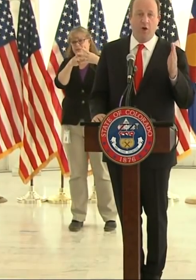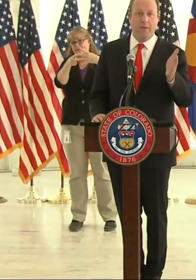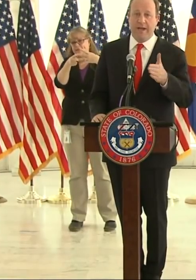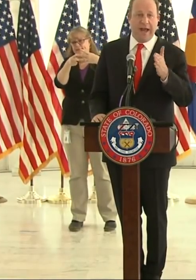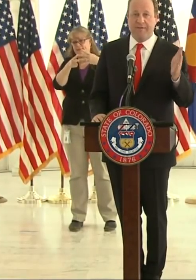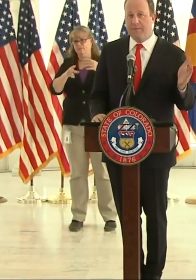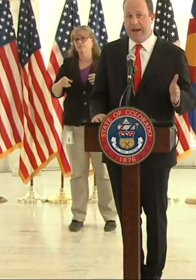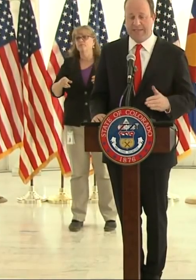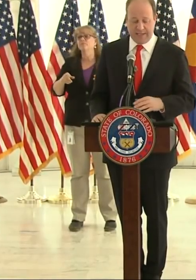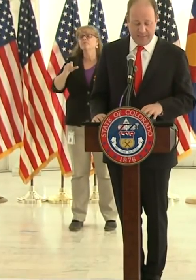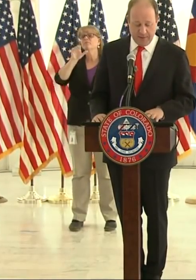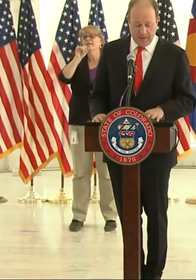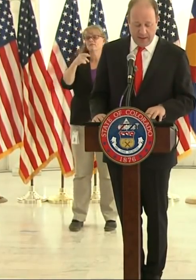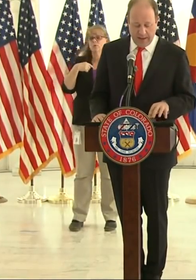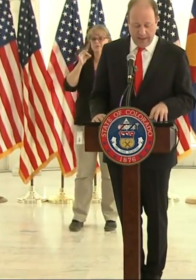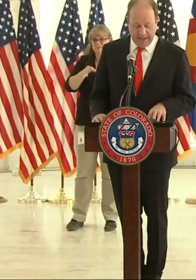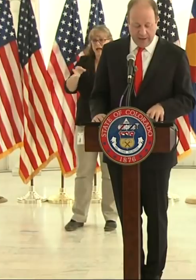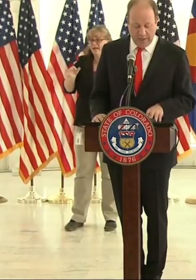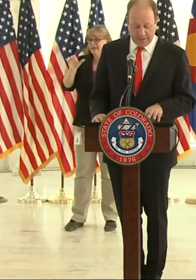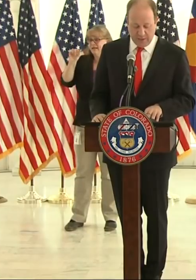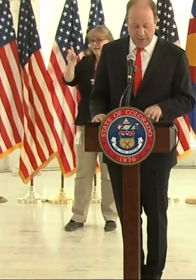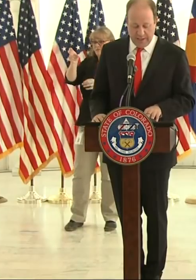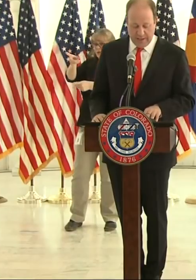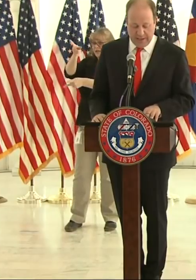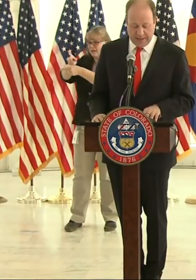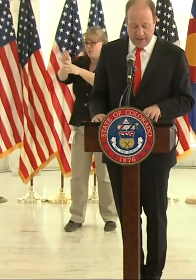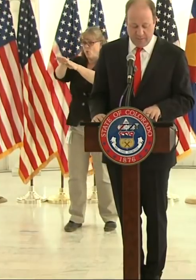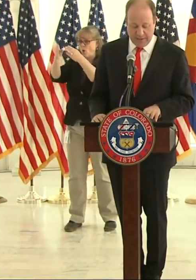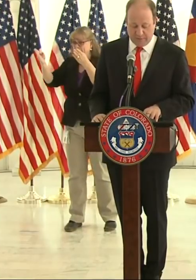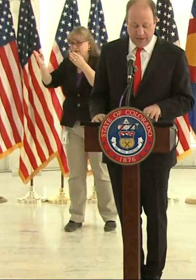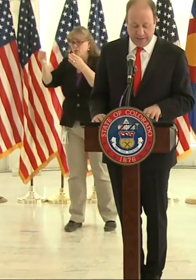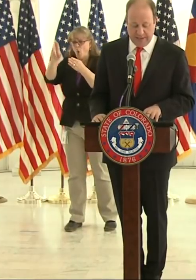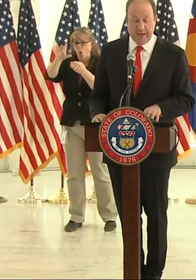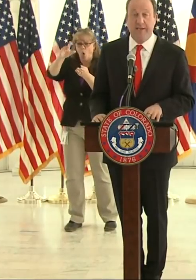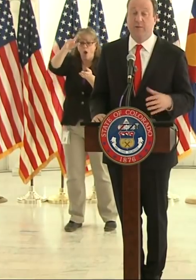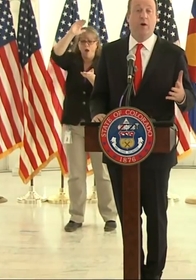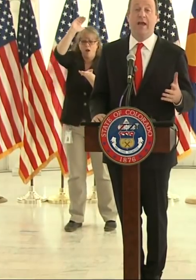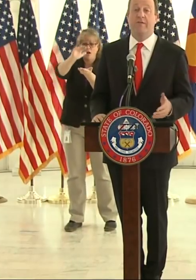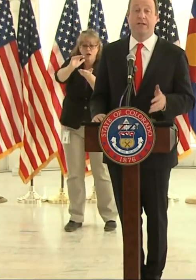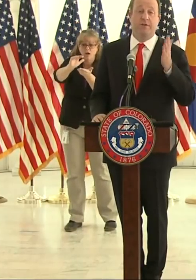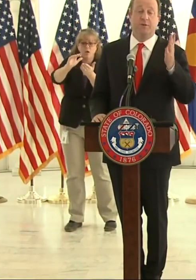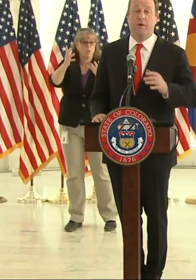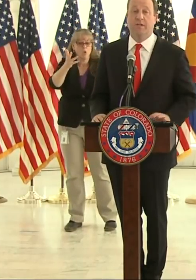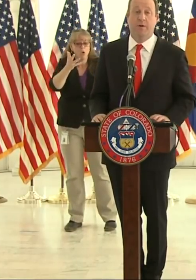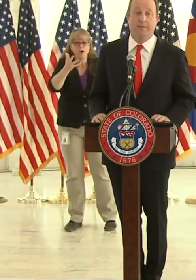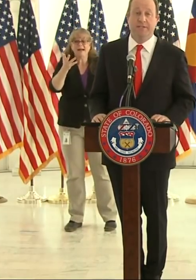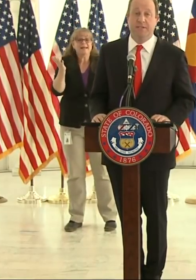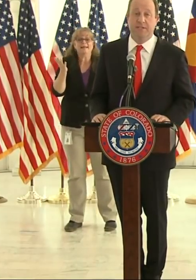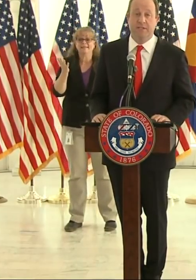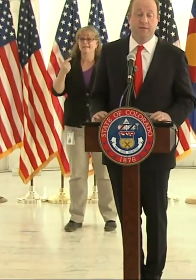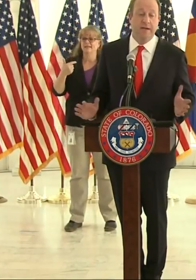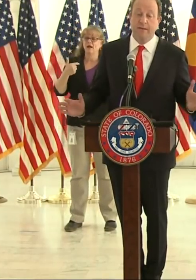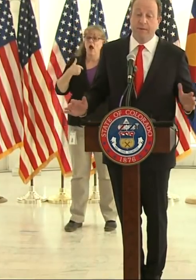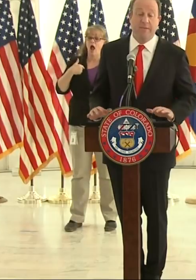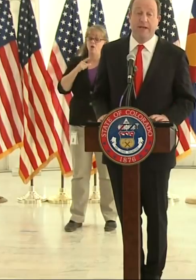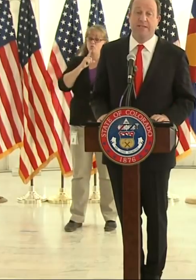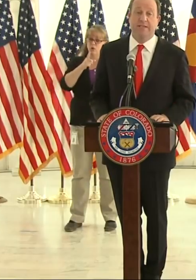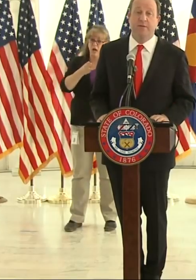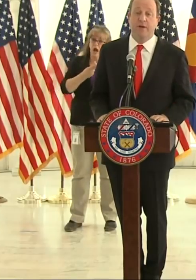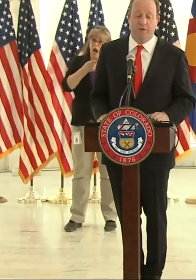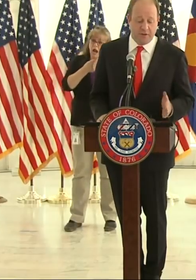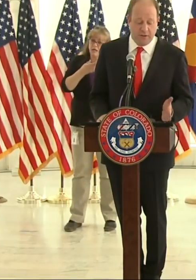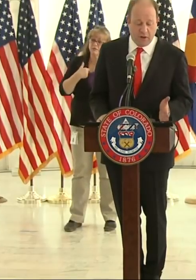restaurants open at half capacity? I can't wait till we get there because, frankly, at the end of this, we want to have restaurants. We want our small businesses to be